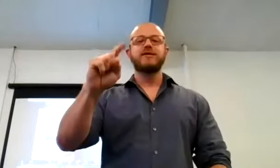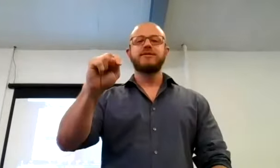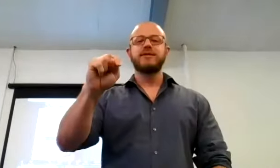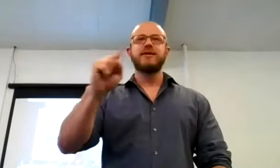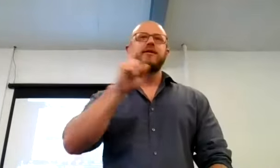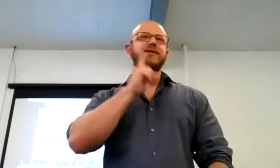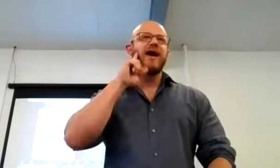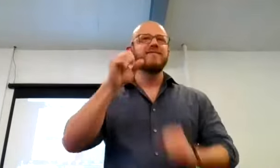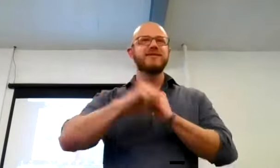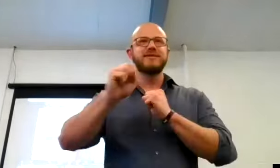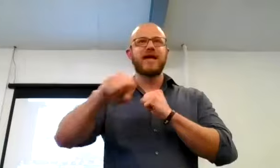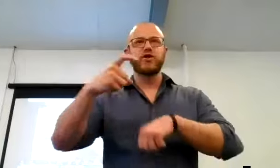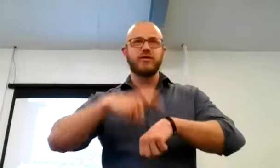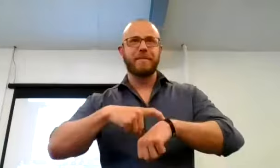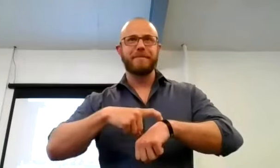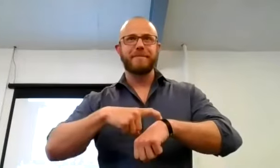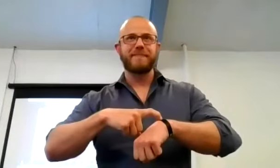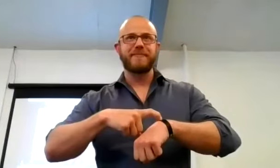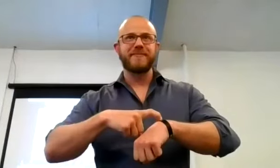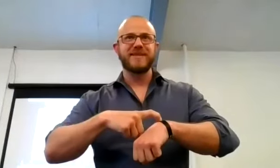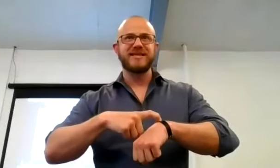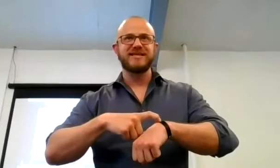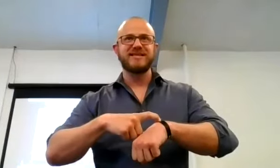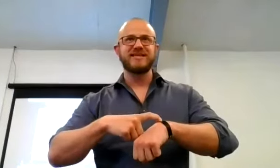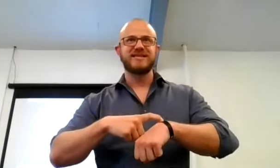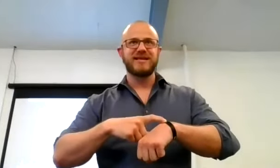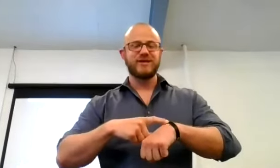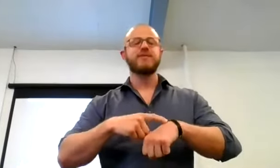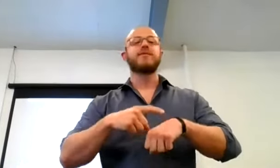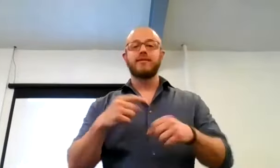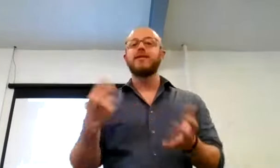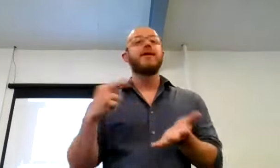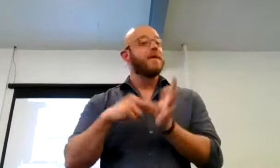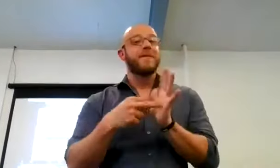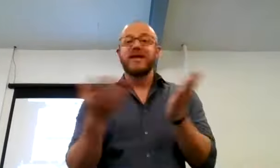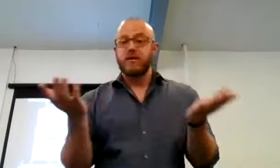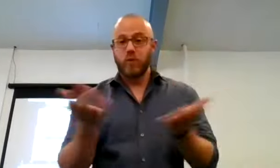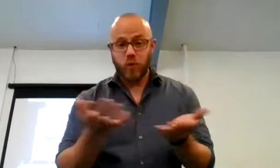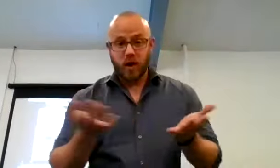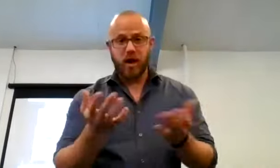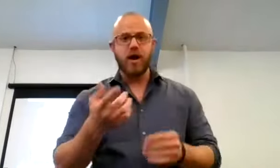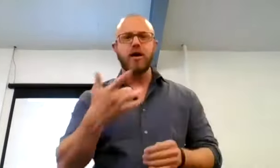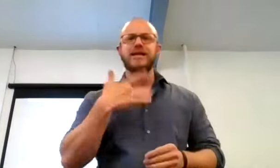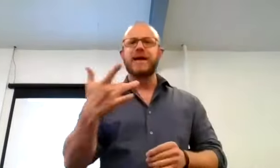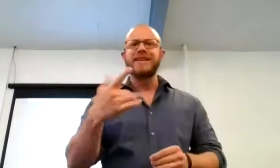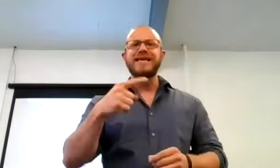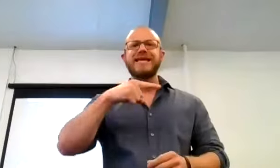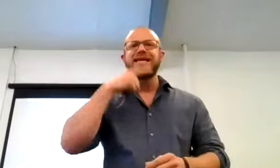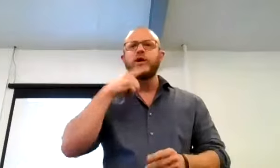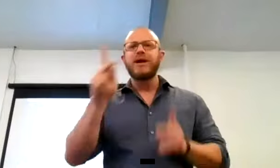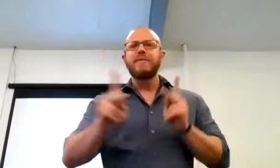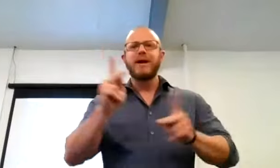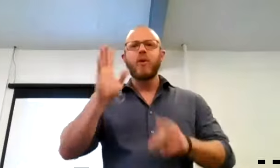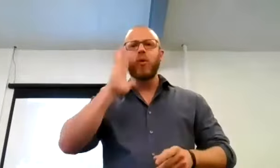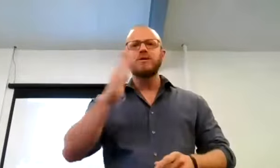deaf culture has DST, literally Deaf Standard Time. And what does that actually mean? It means